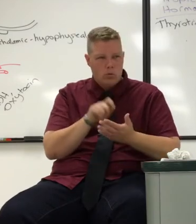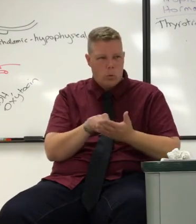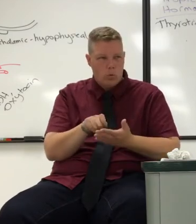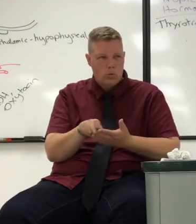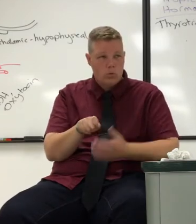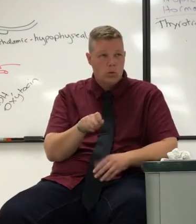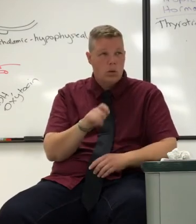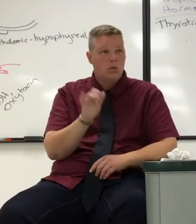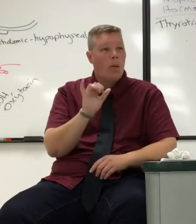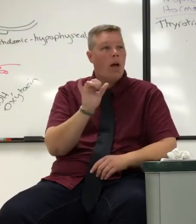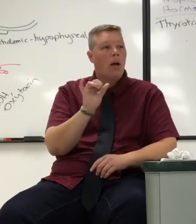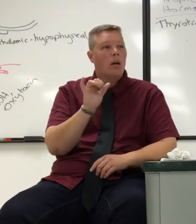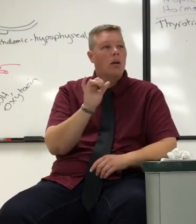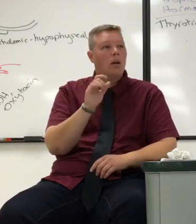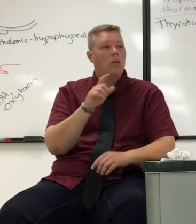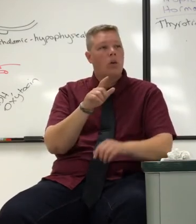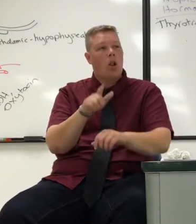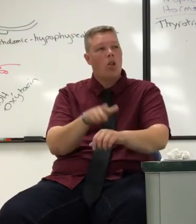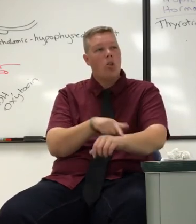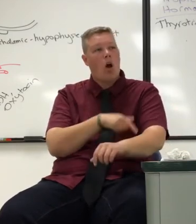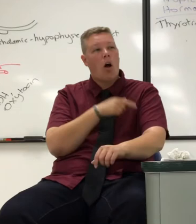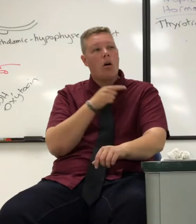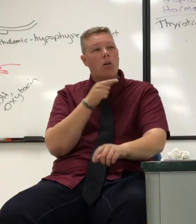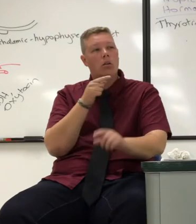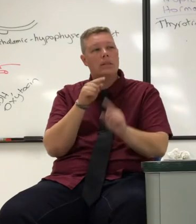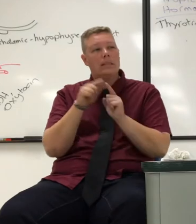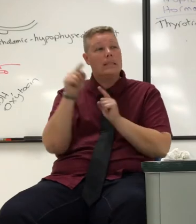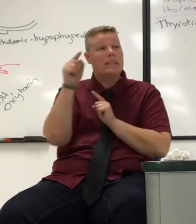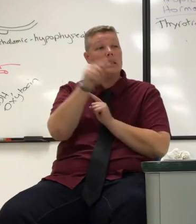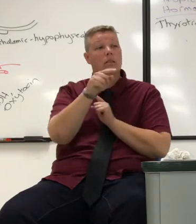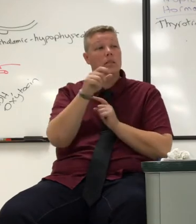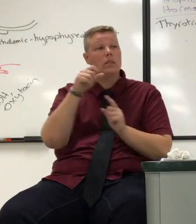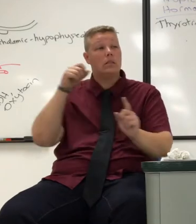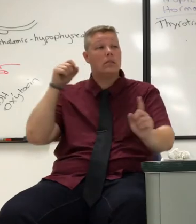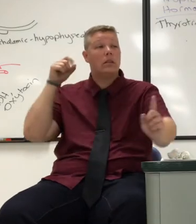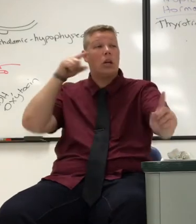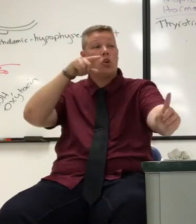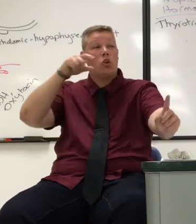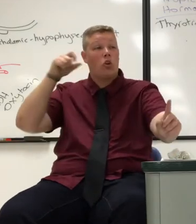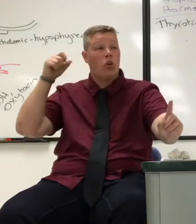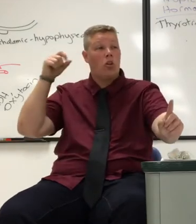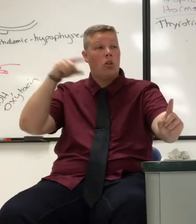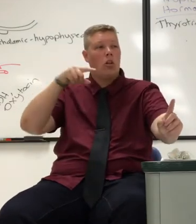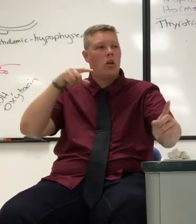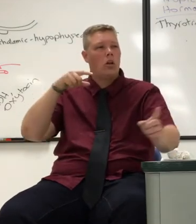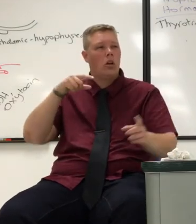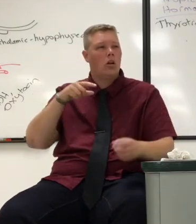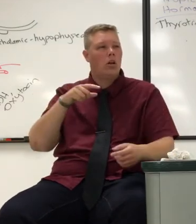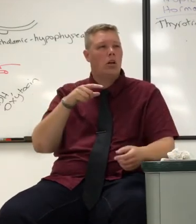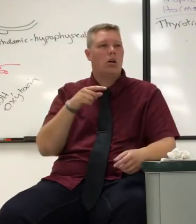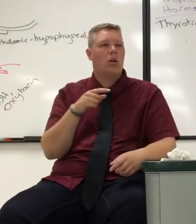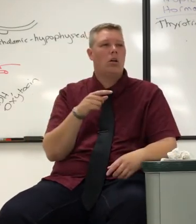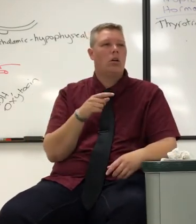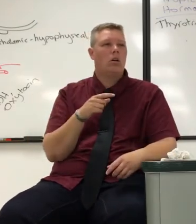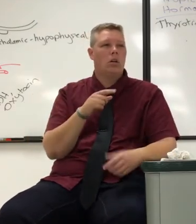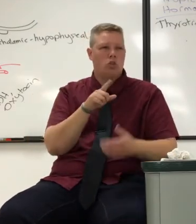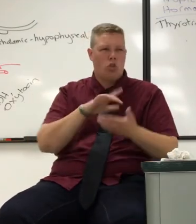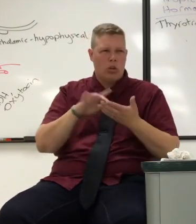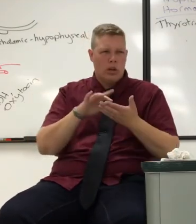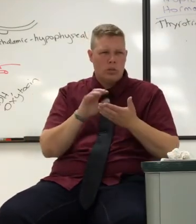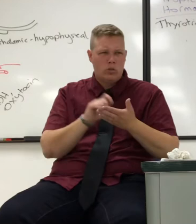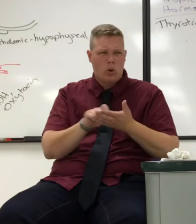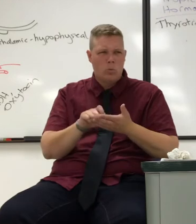So about like the long distance signals and then how we go over